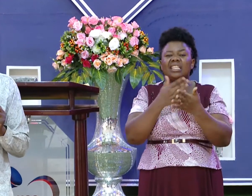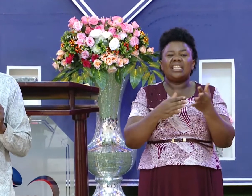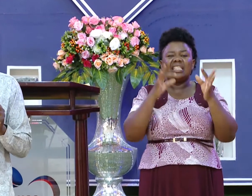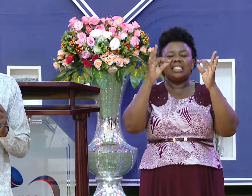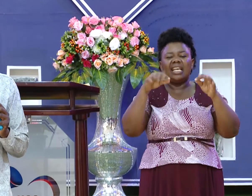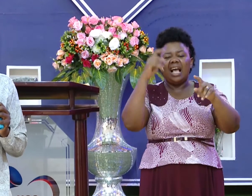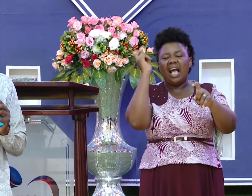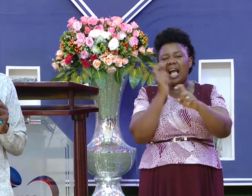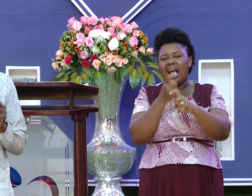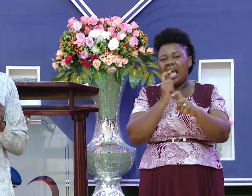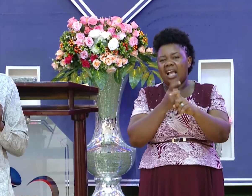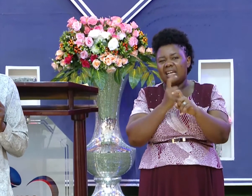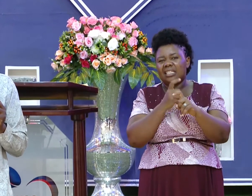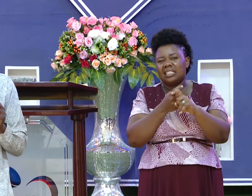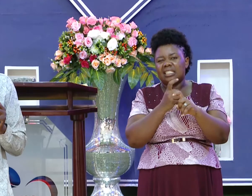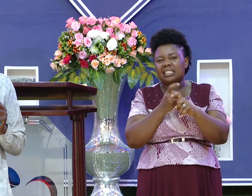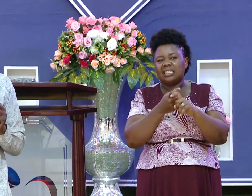are hard.